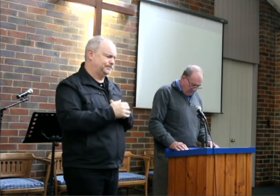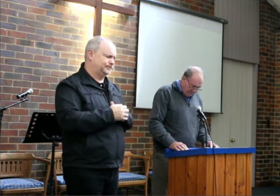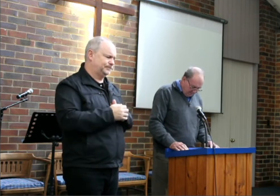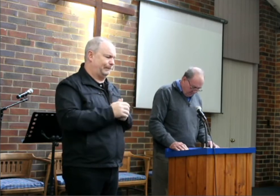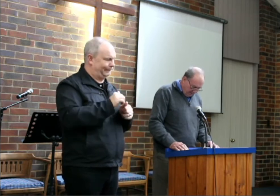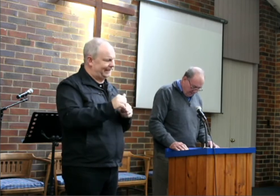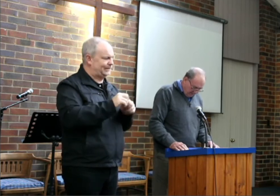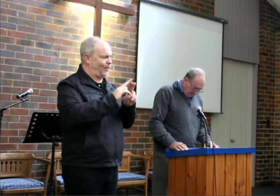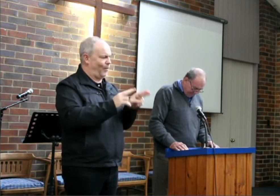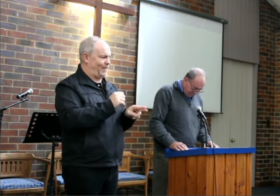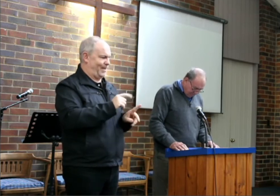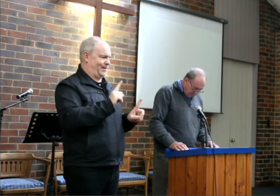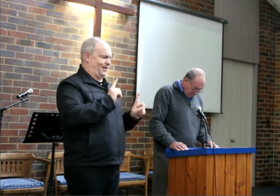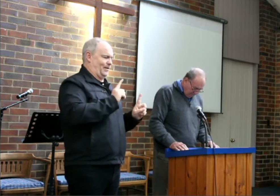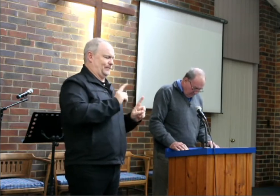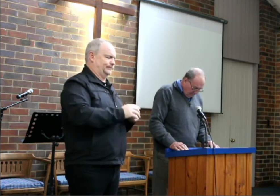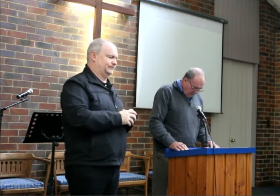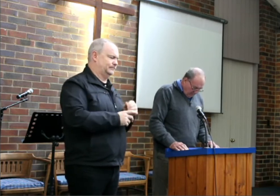and a better place than where they are now.